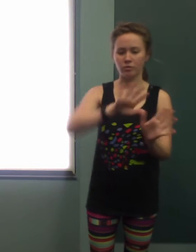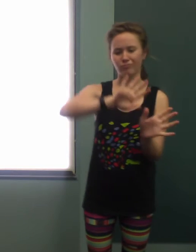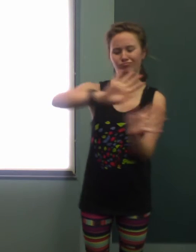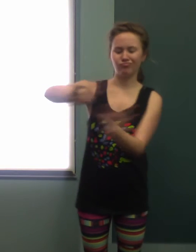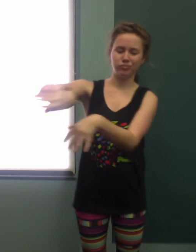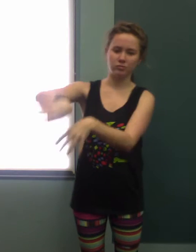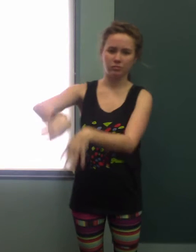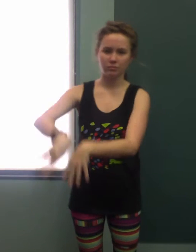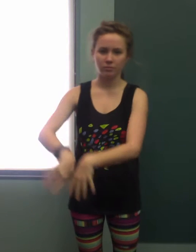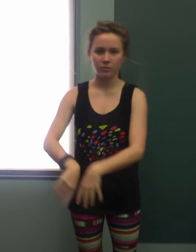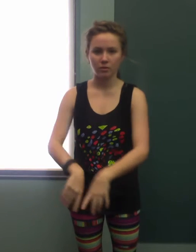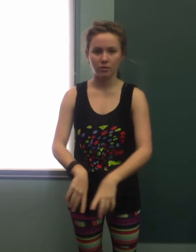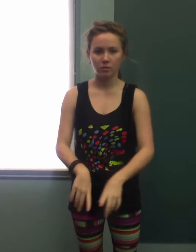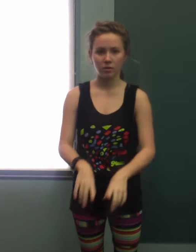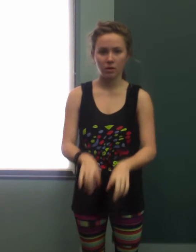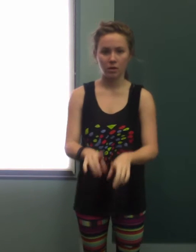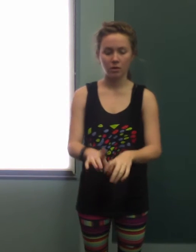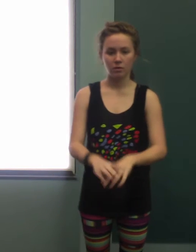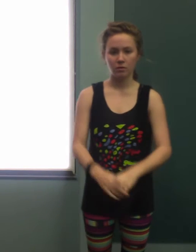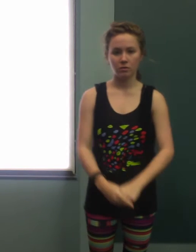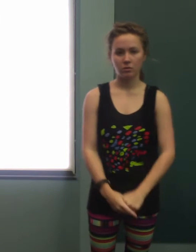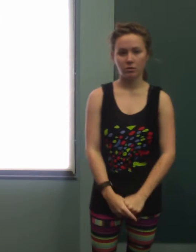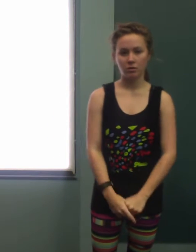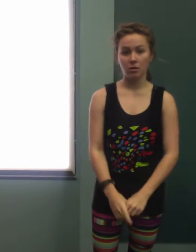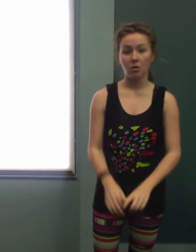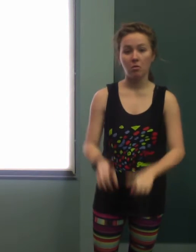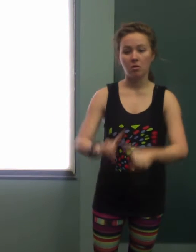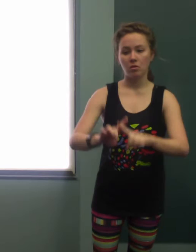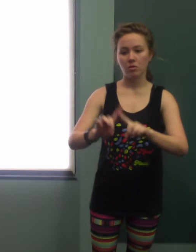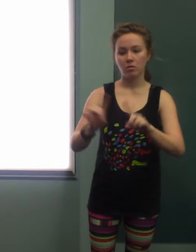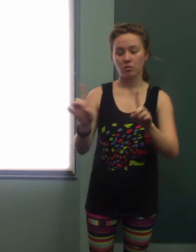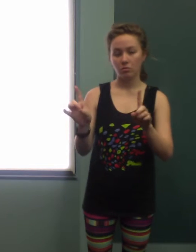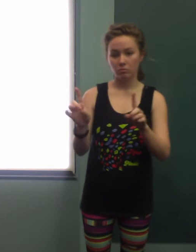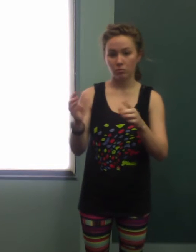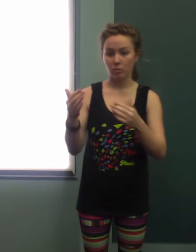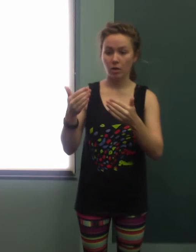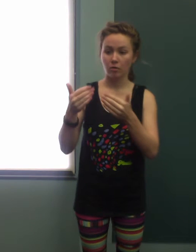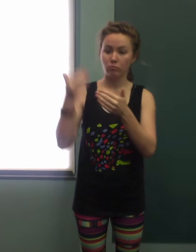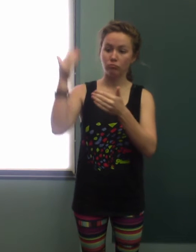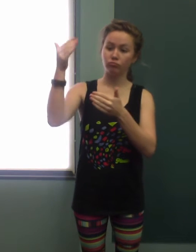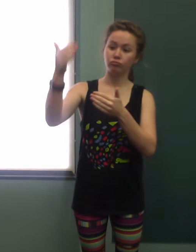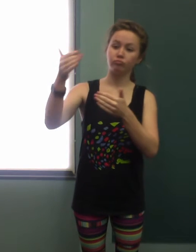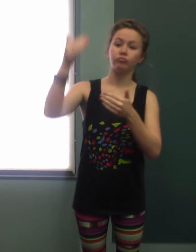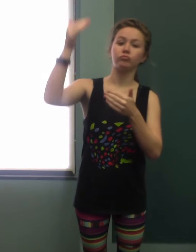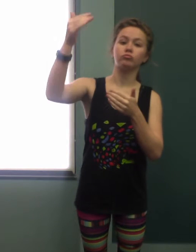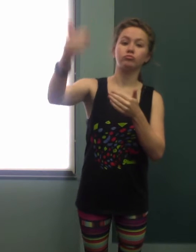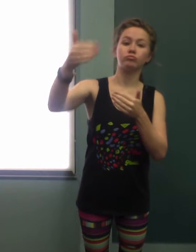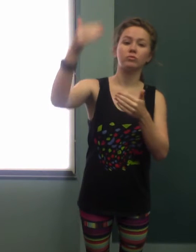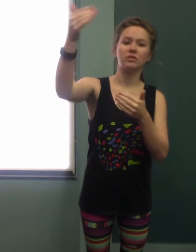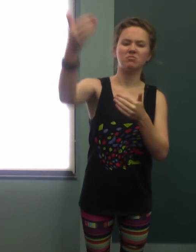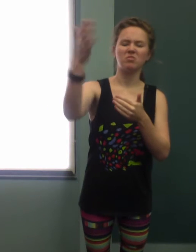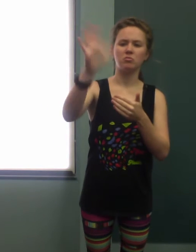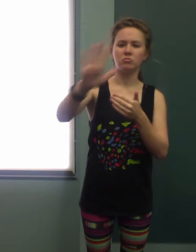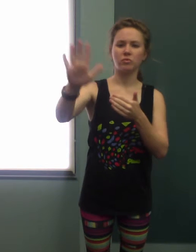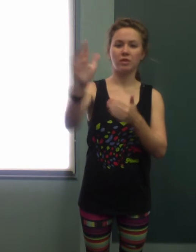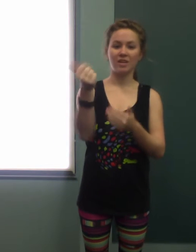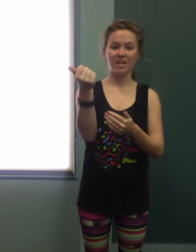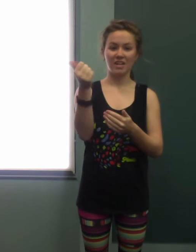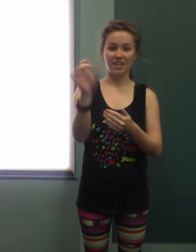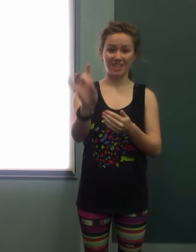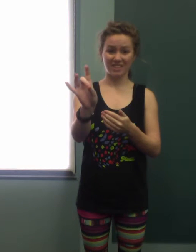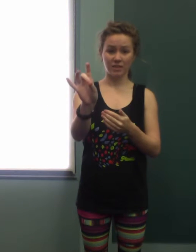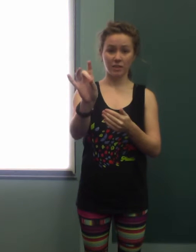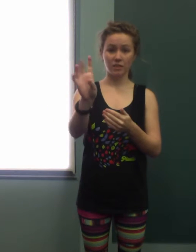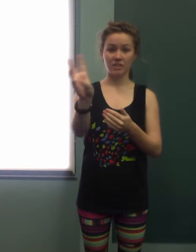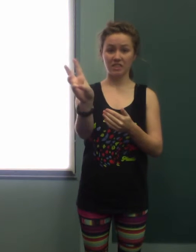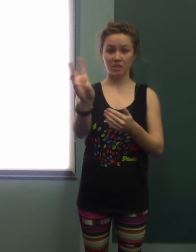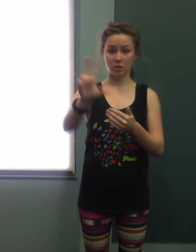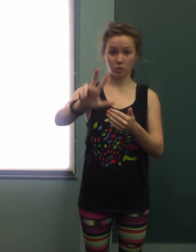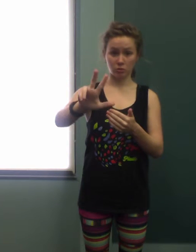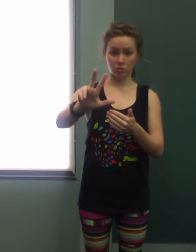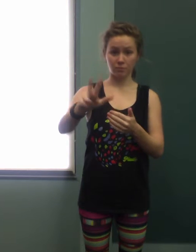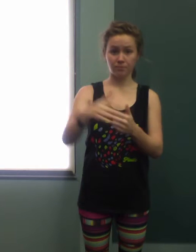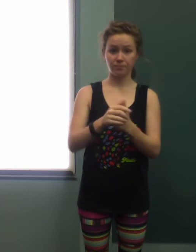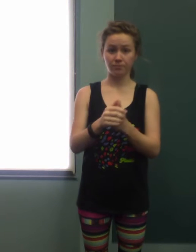It would not be until late in 1863 that federal soldiers received repeating